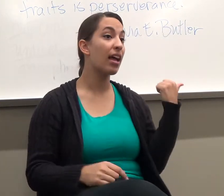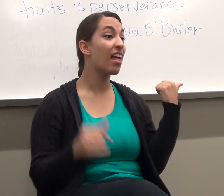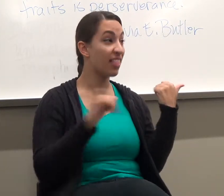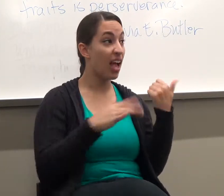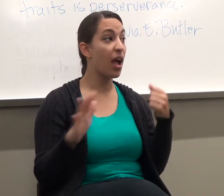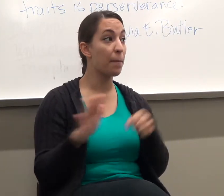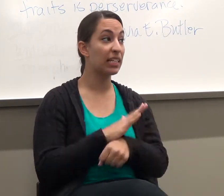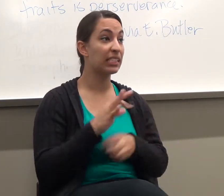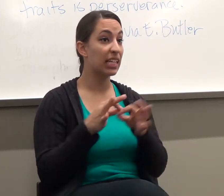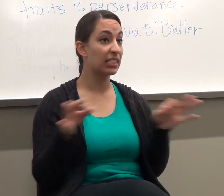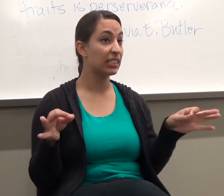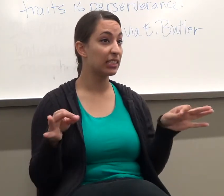No.